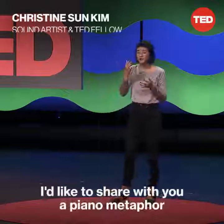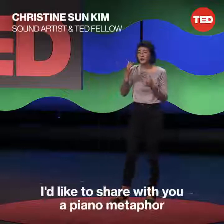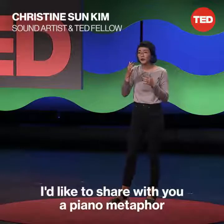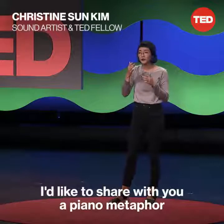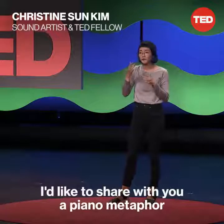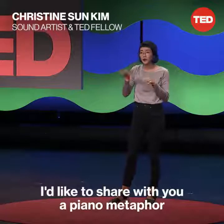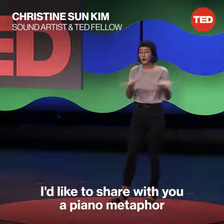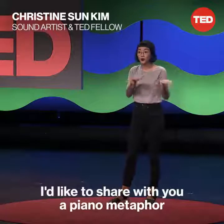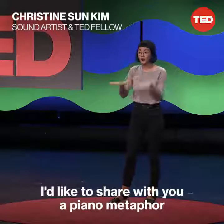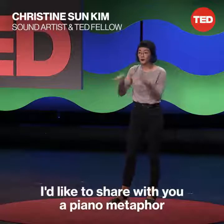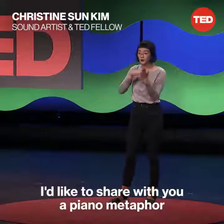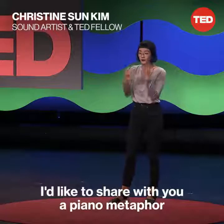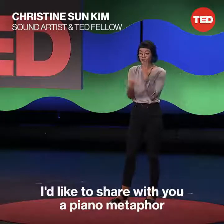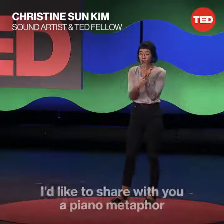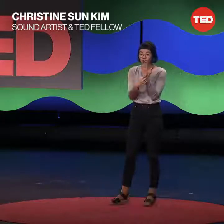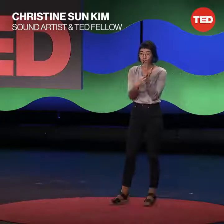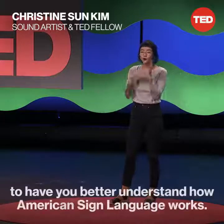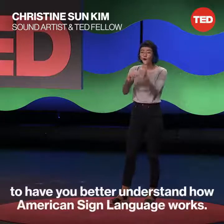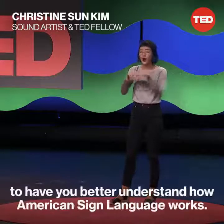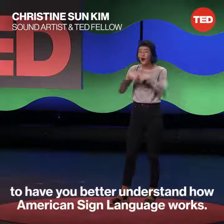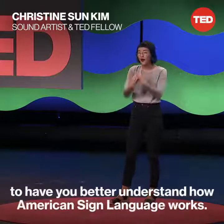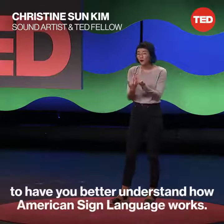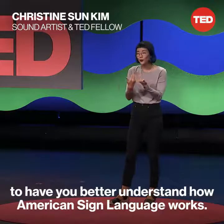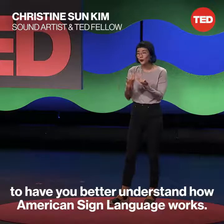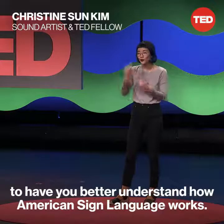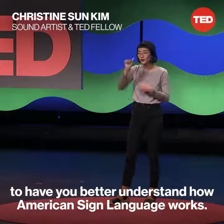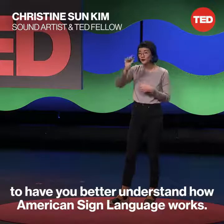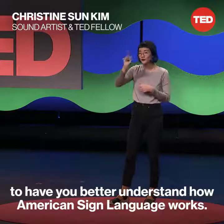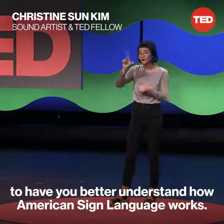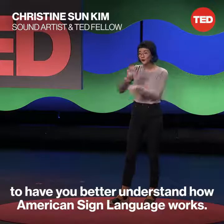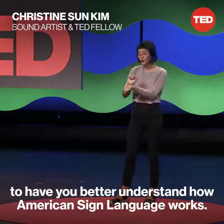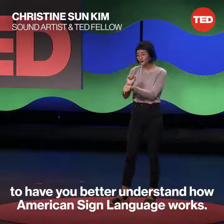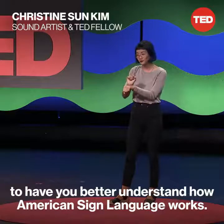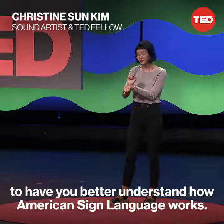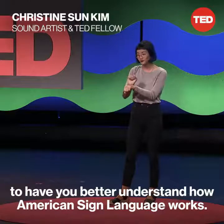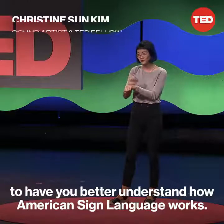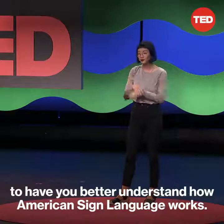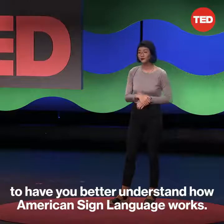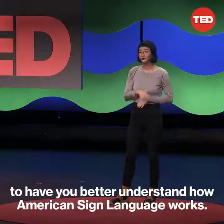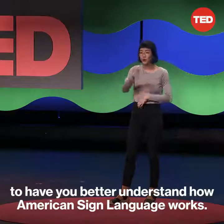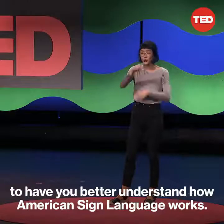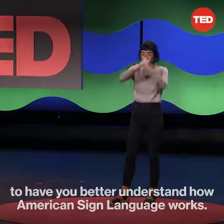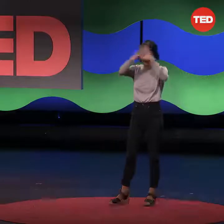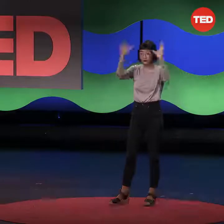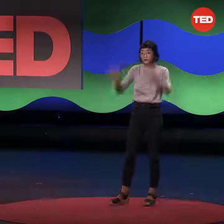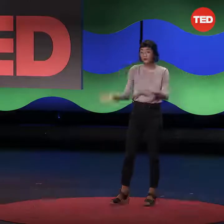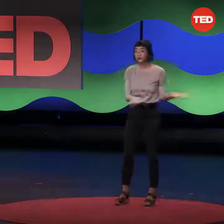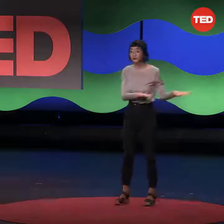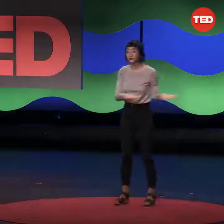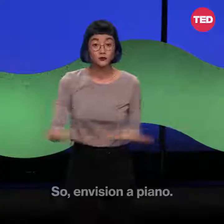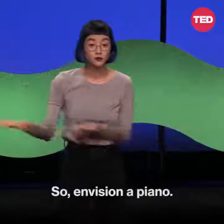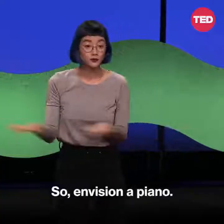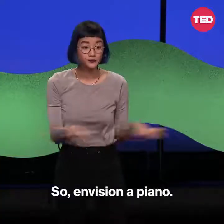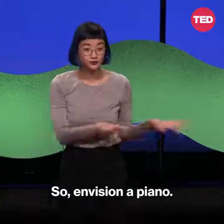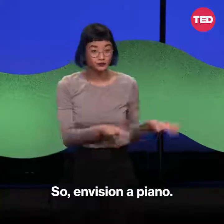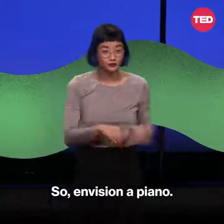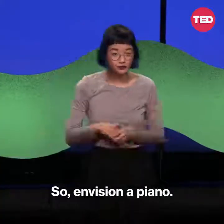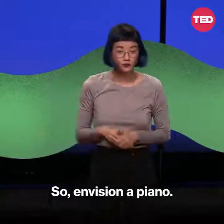I'd like to share with you a piano metaphor to have you have a better understanding of how ASL works. So envision a piano.